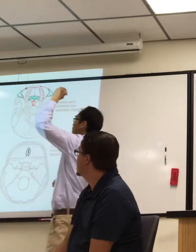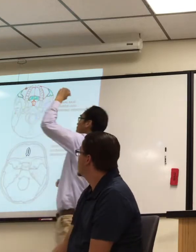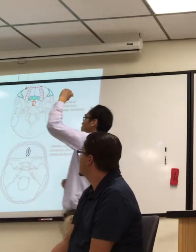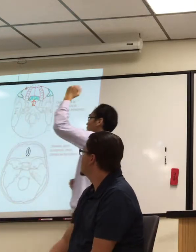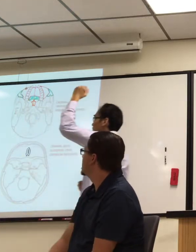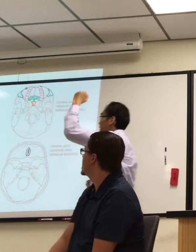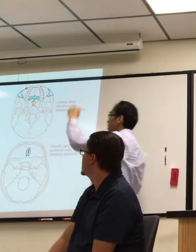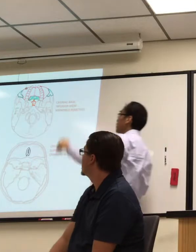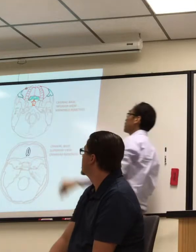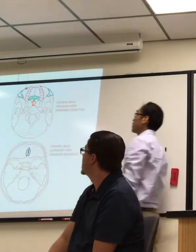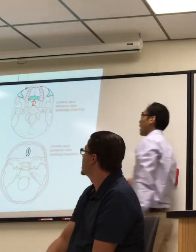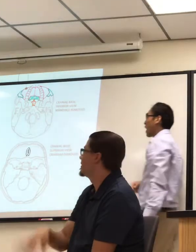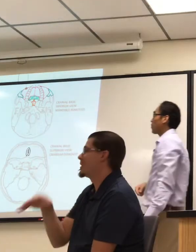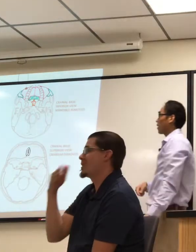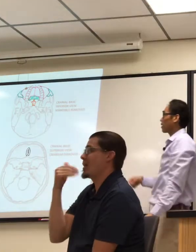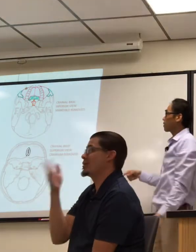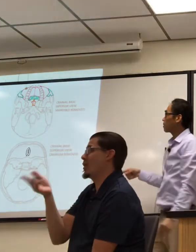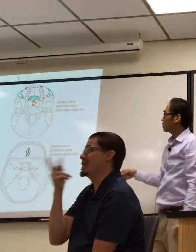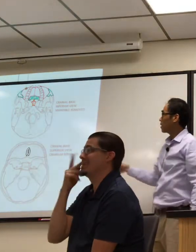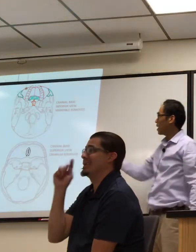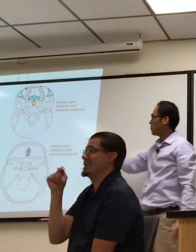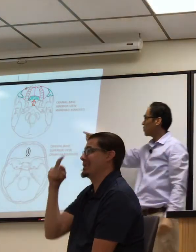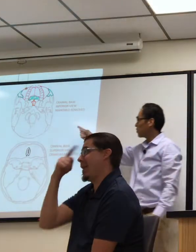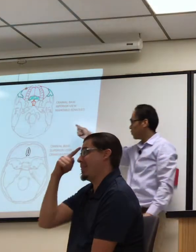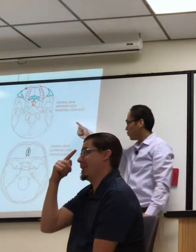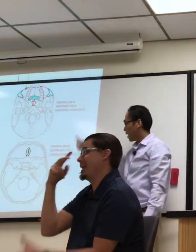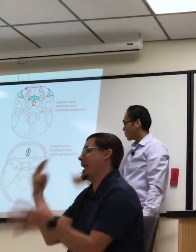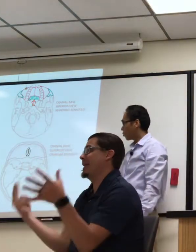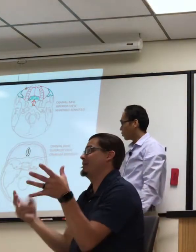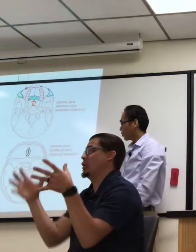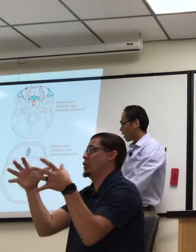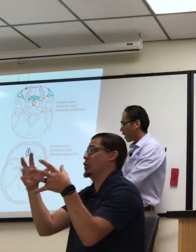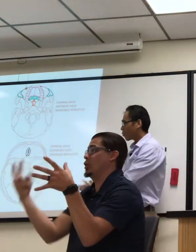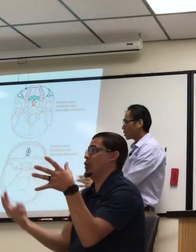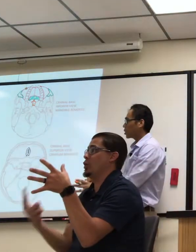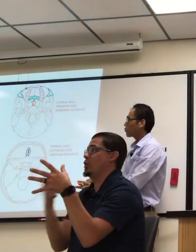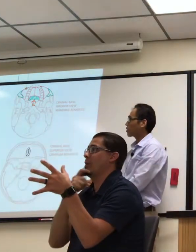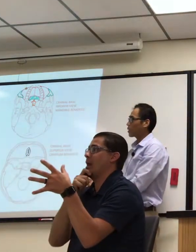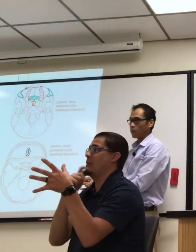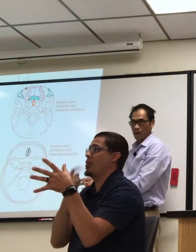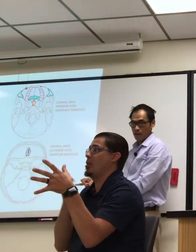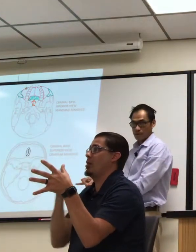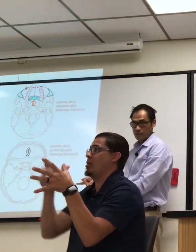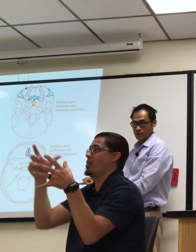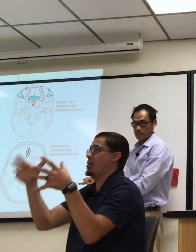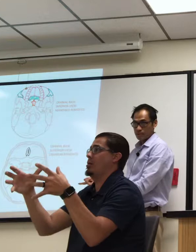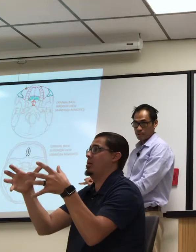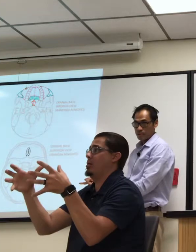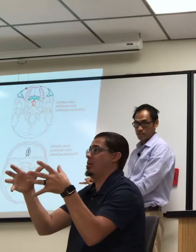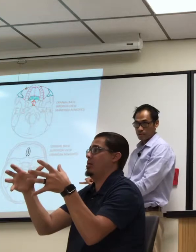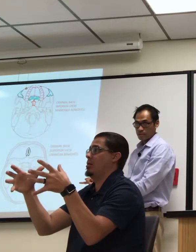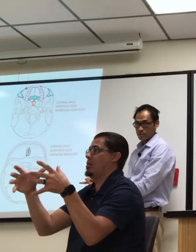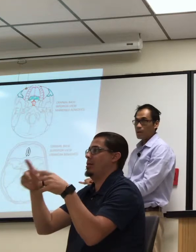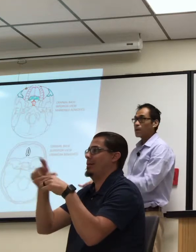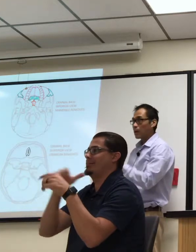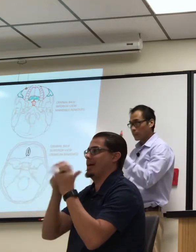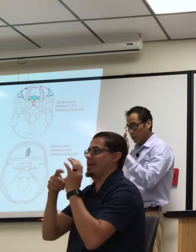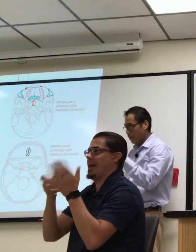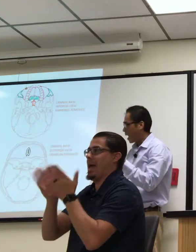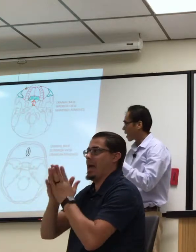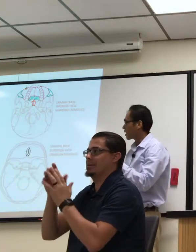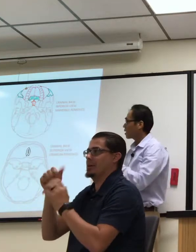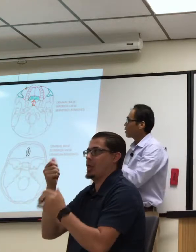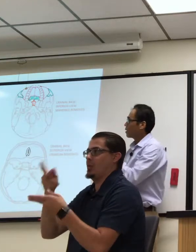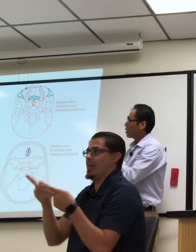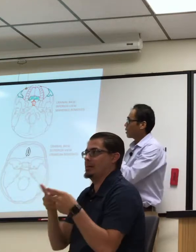That's probably the best way to see it, I think. Inferior view, mandible remove. I wouldn't look for it anywhere else. I want to